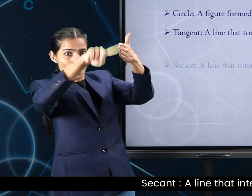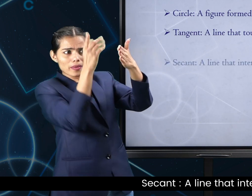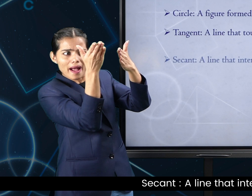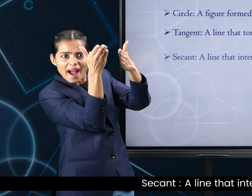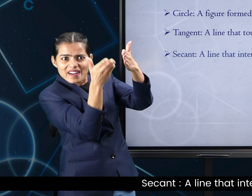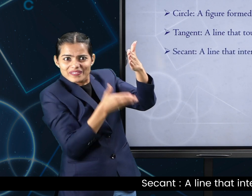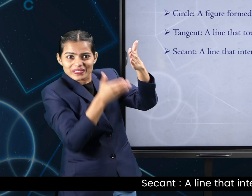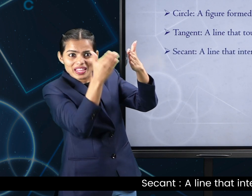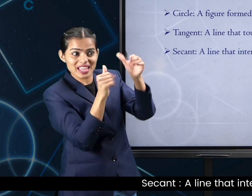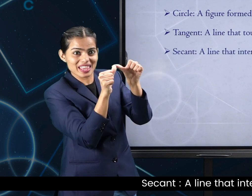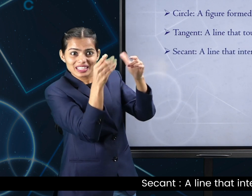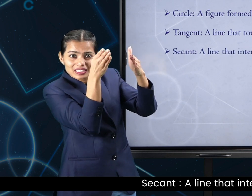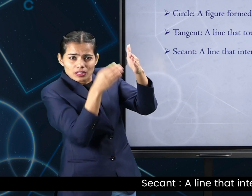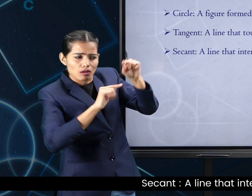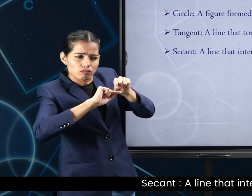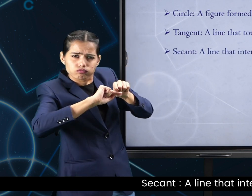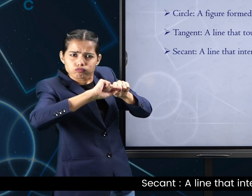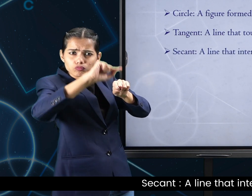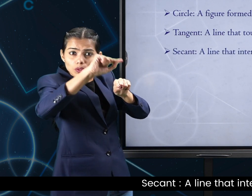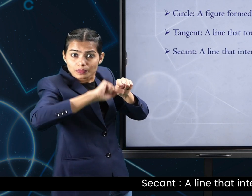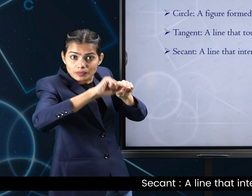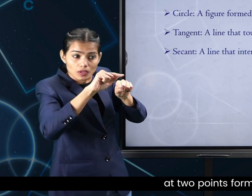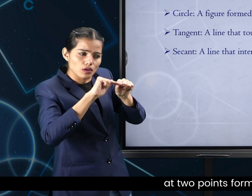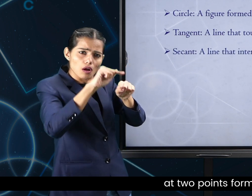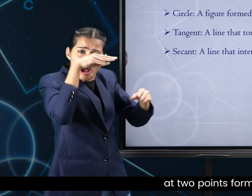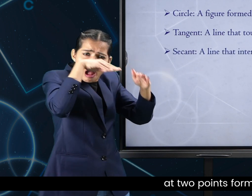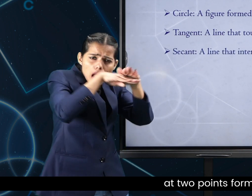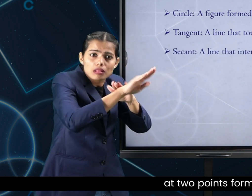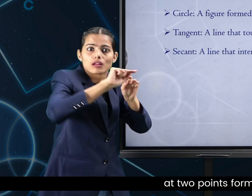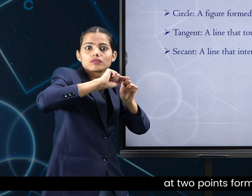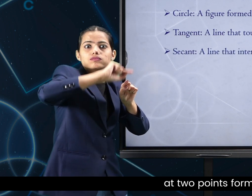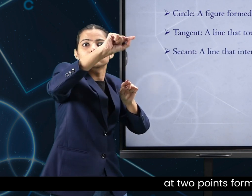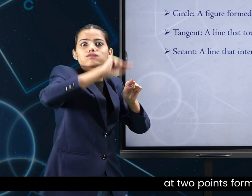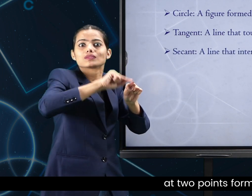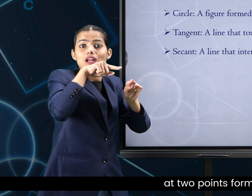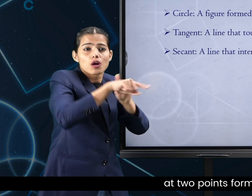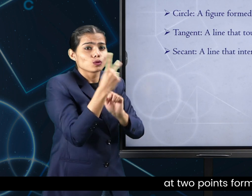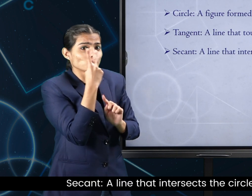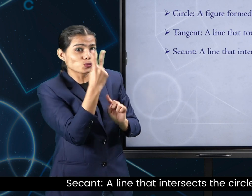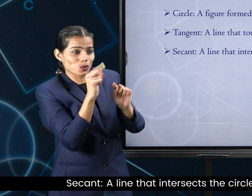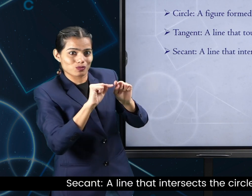Secant. A line that intersects the circle at 2 points, forming a chord.